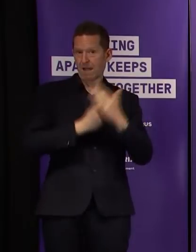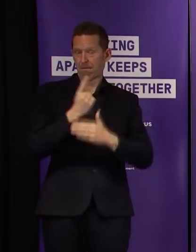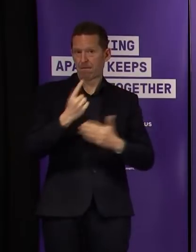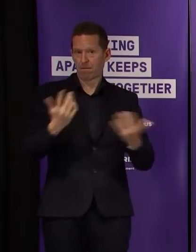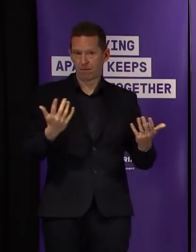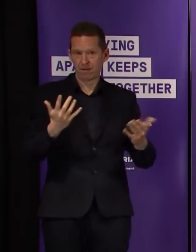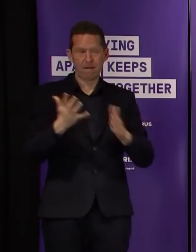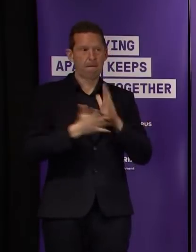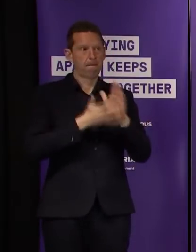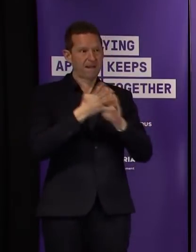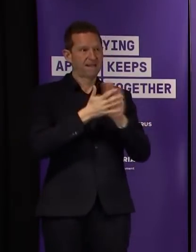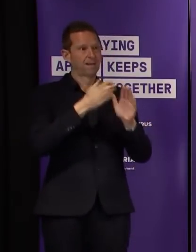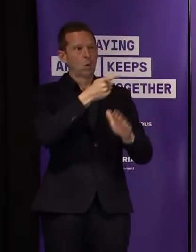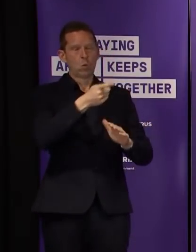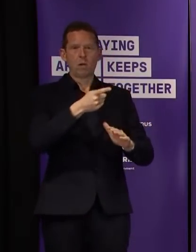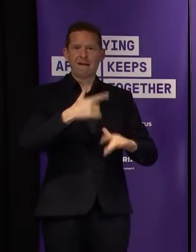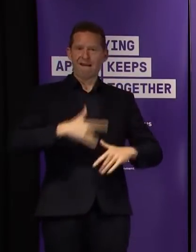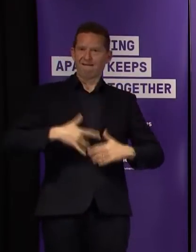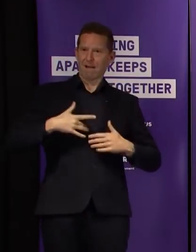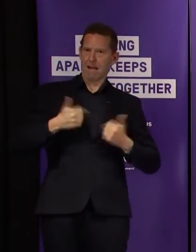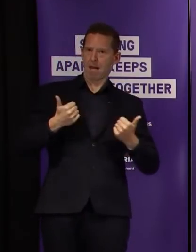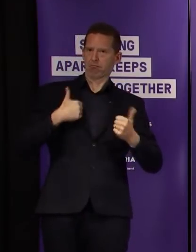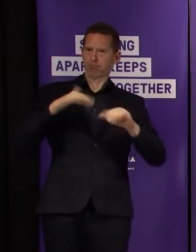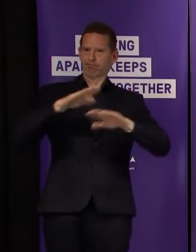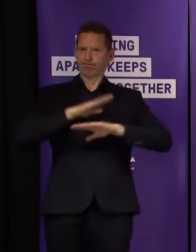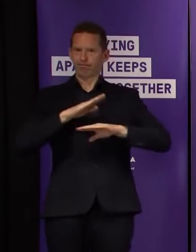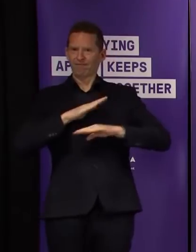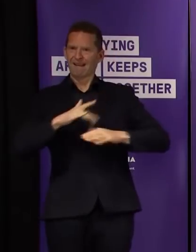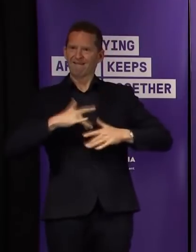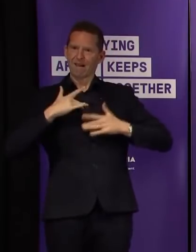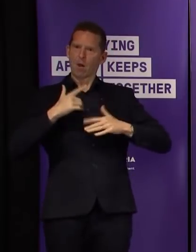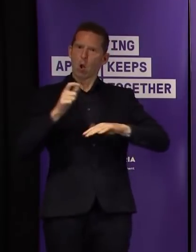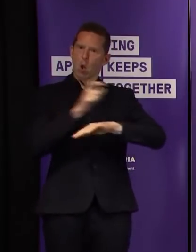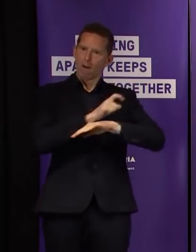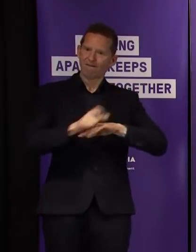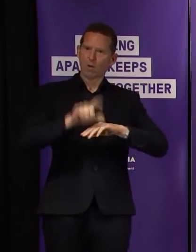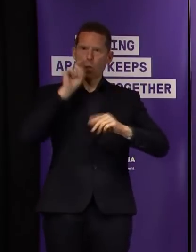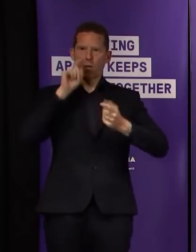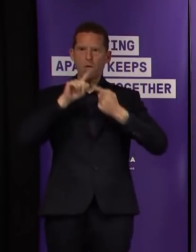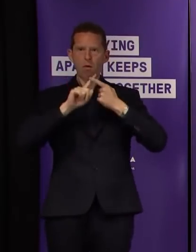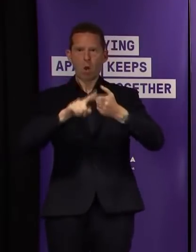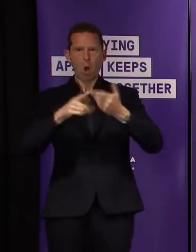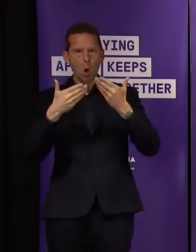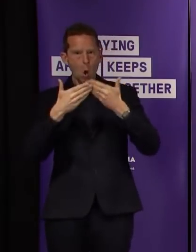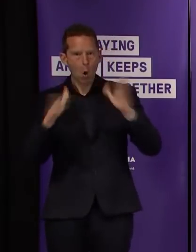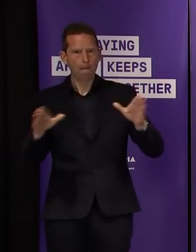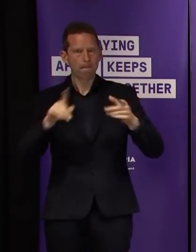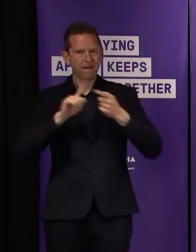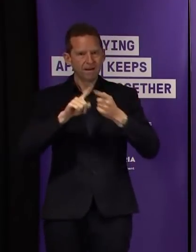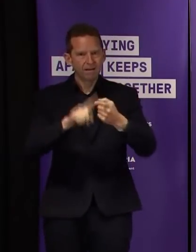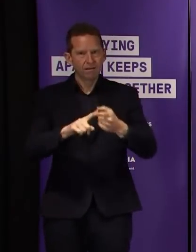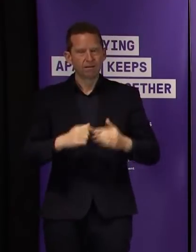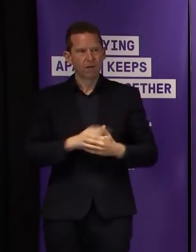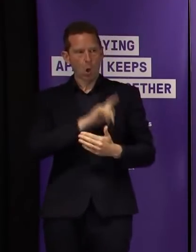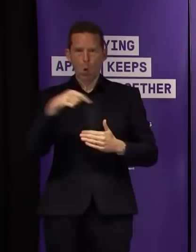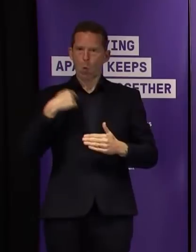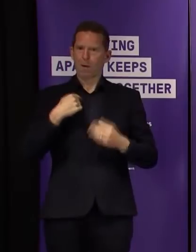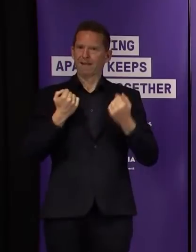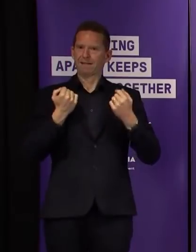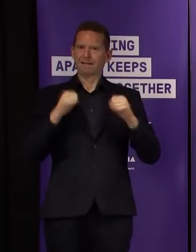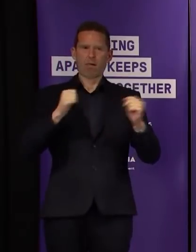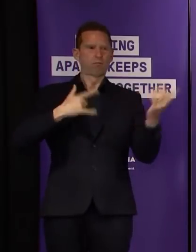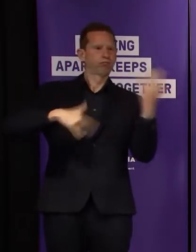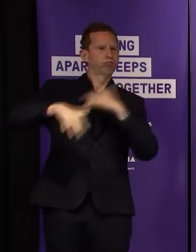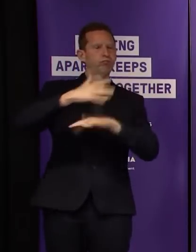deliver you an outcome where you could be confident that we'd be open and we'd stay open, that we could be connected and we would stay that